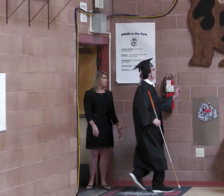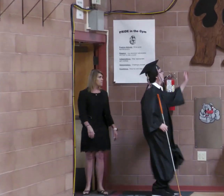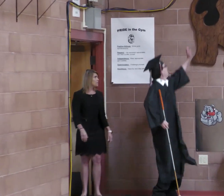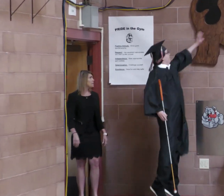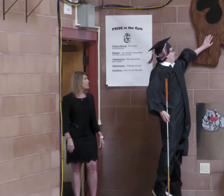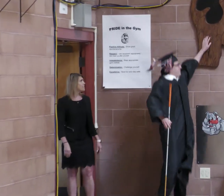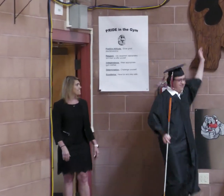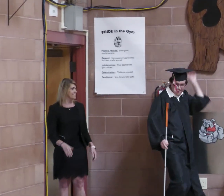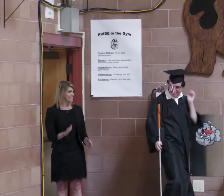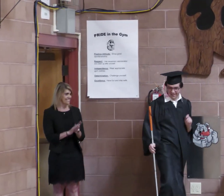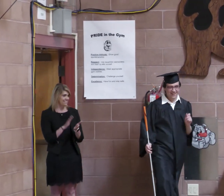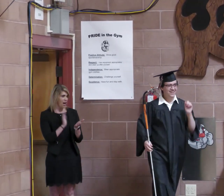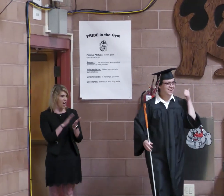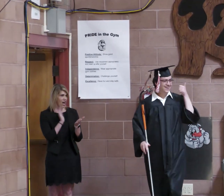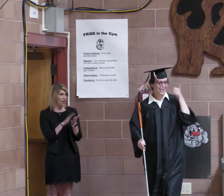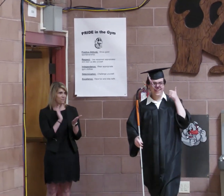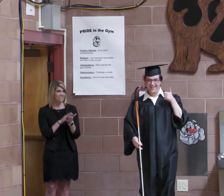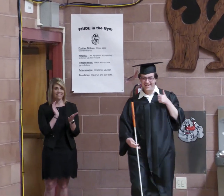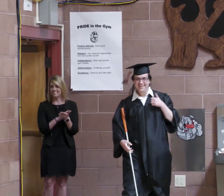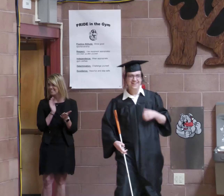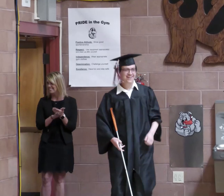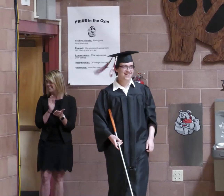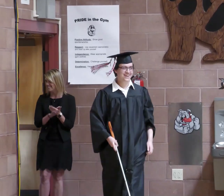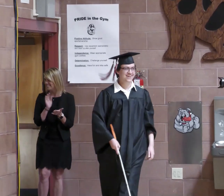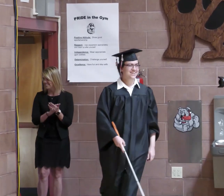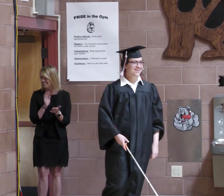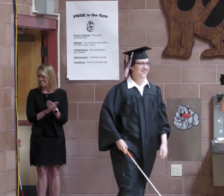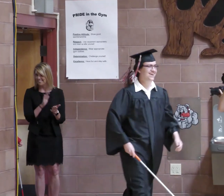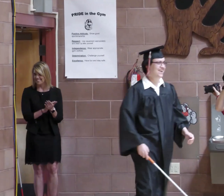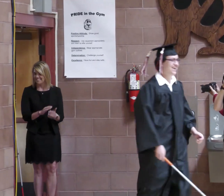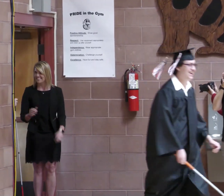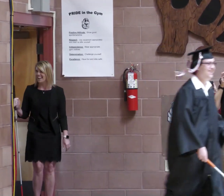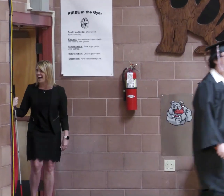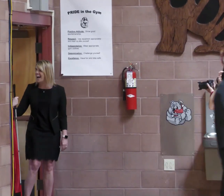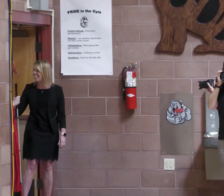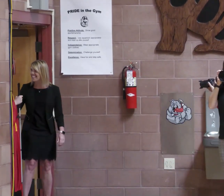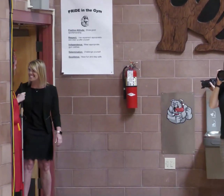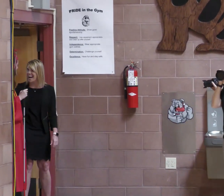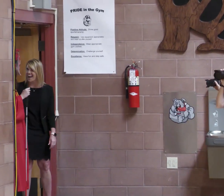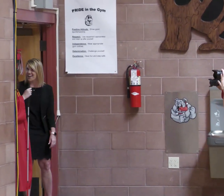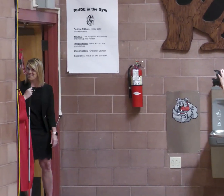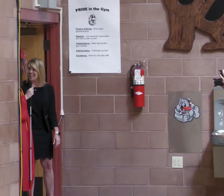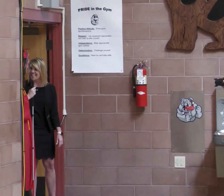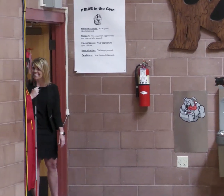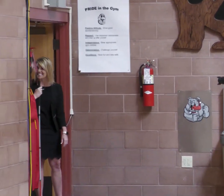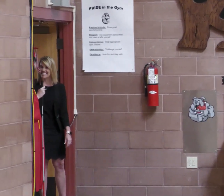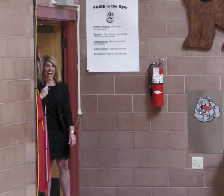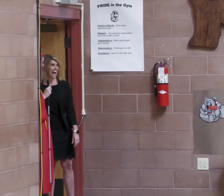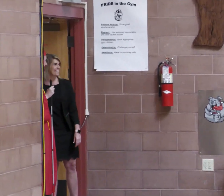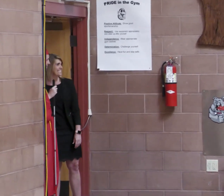talon schwartz jumps up to pat the bulldog walks into the gym